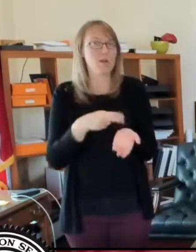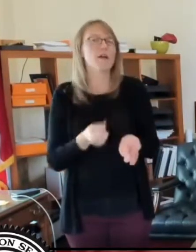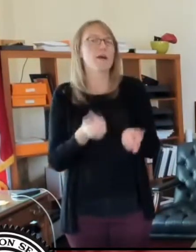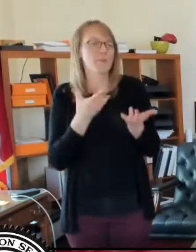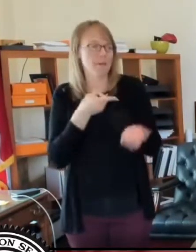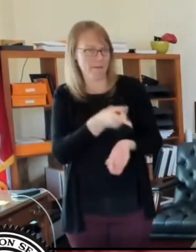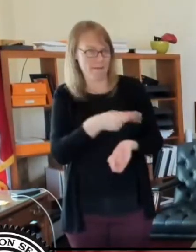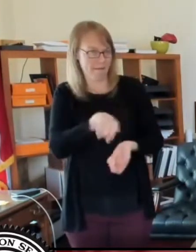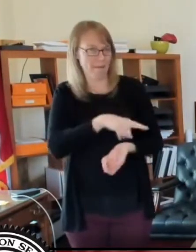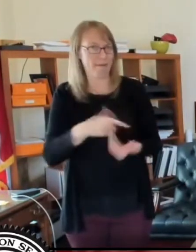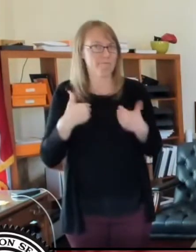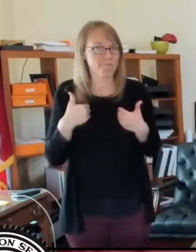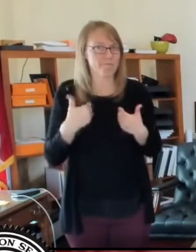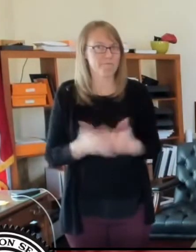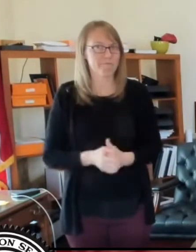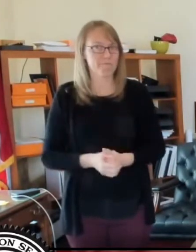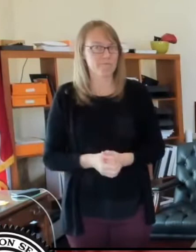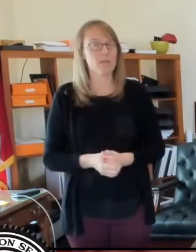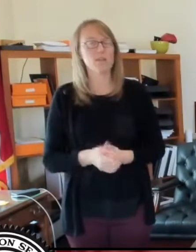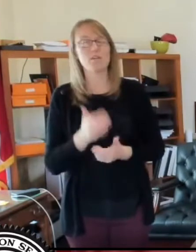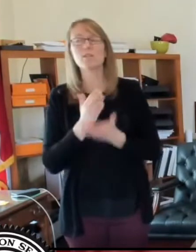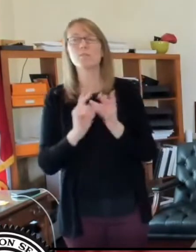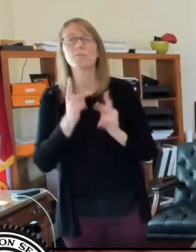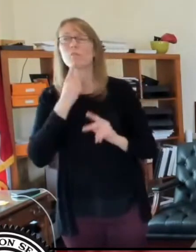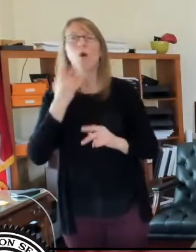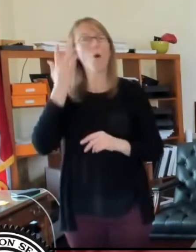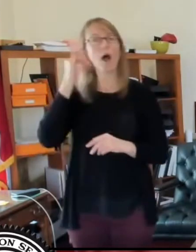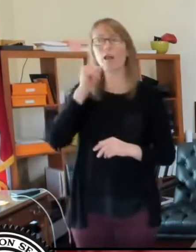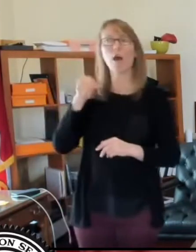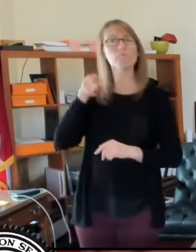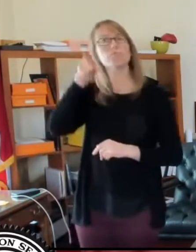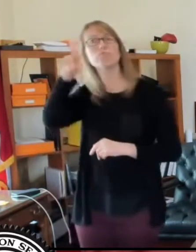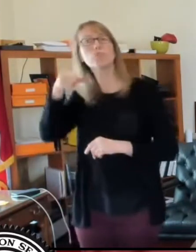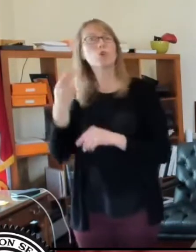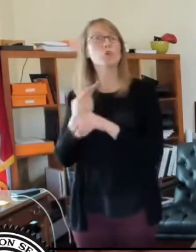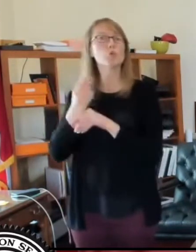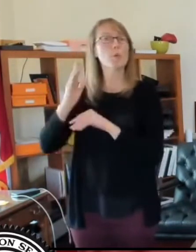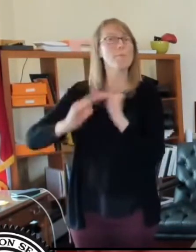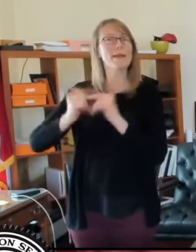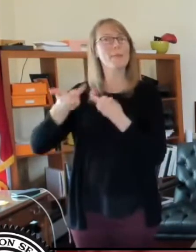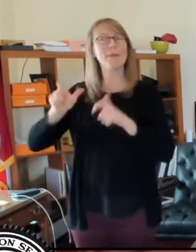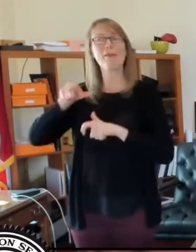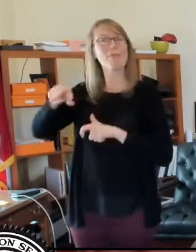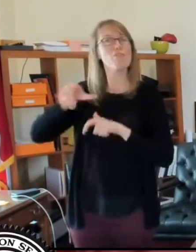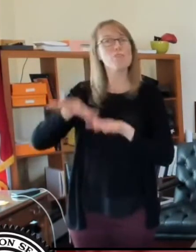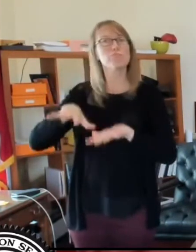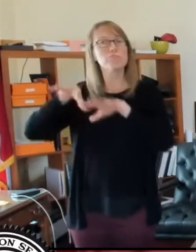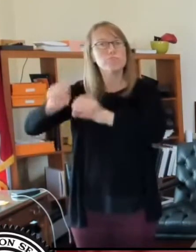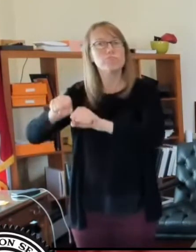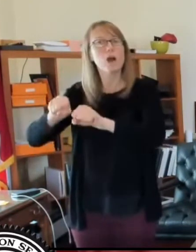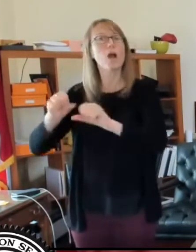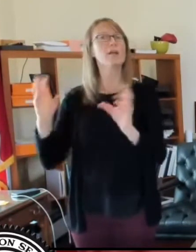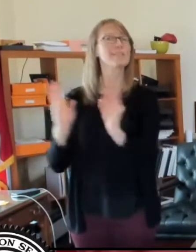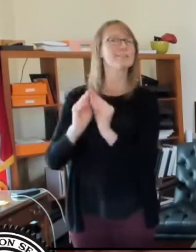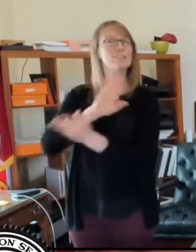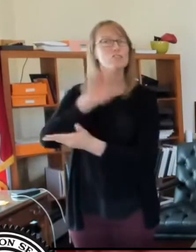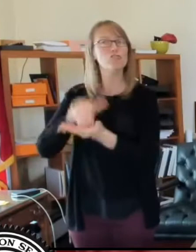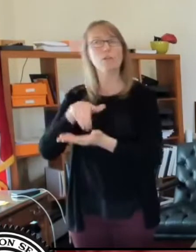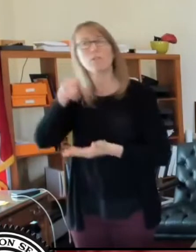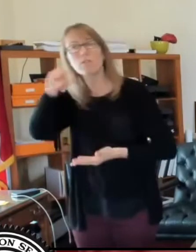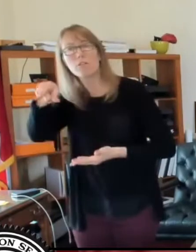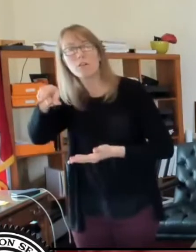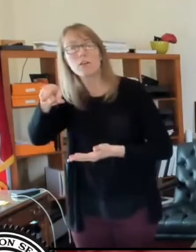up a hospital at the convention center? Why not set up a hospital somewhere else? Well, you have to have people to staff that hospital, and that's